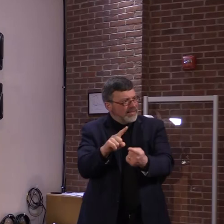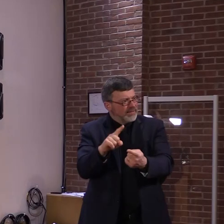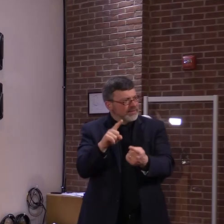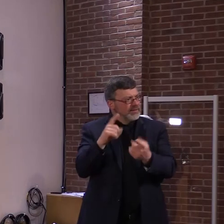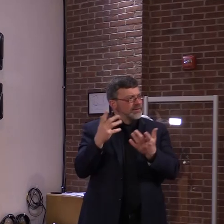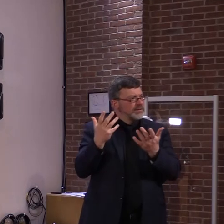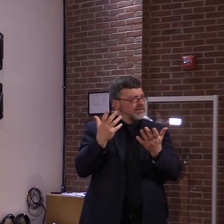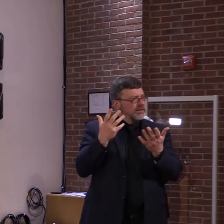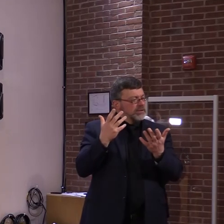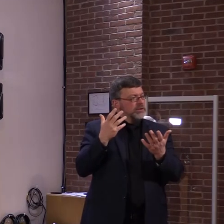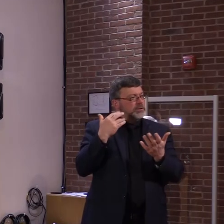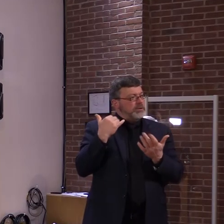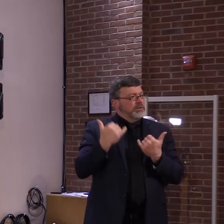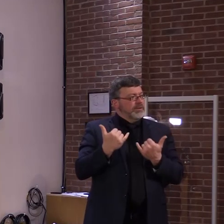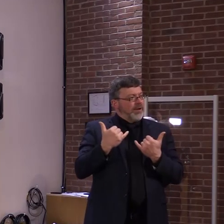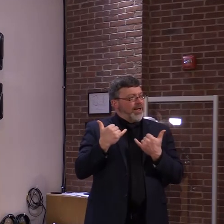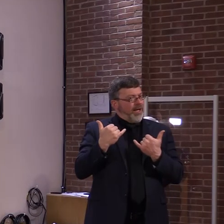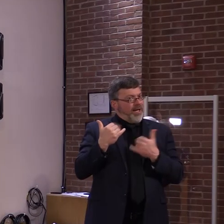vaccine